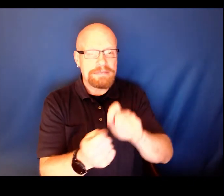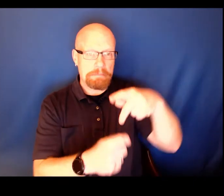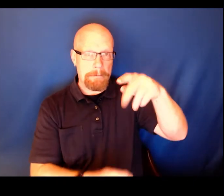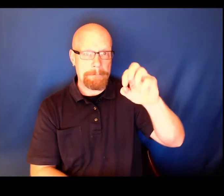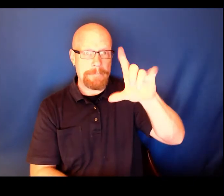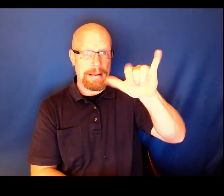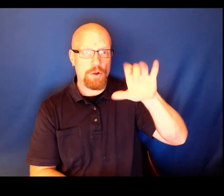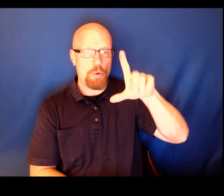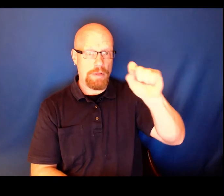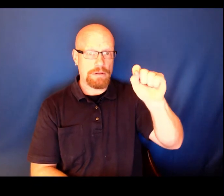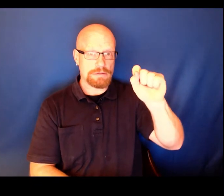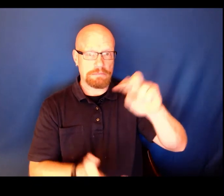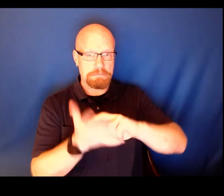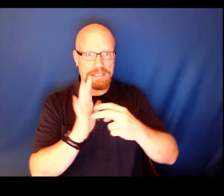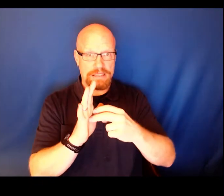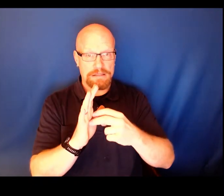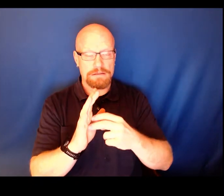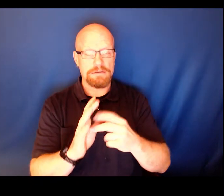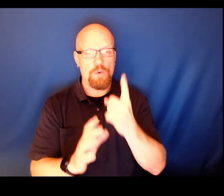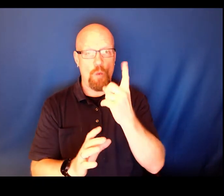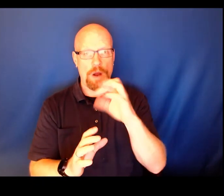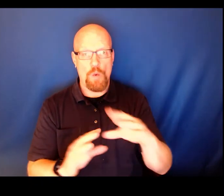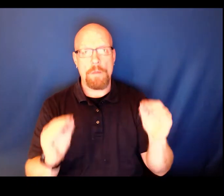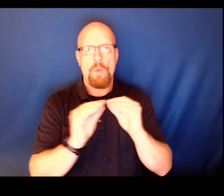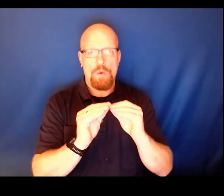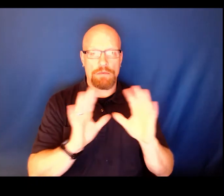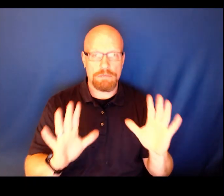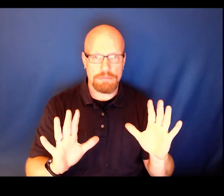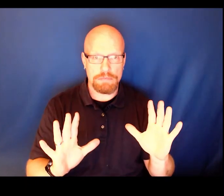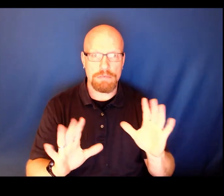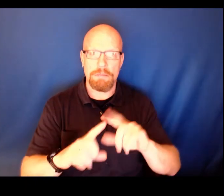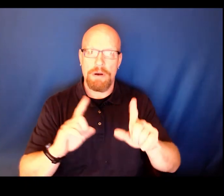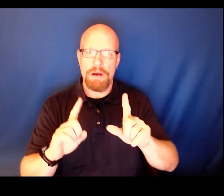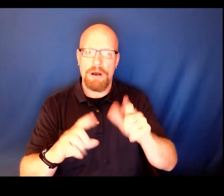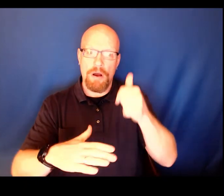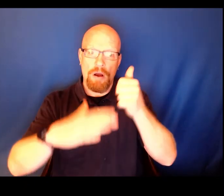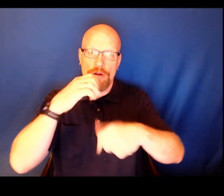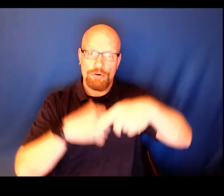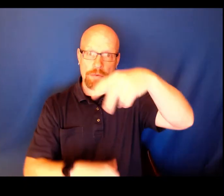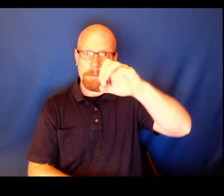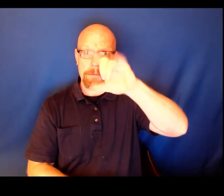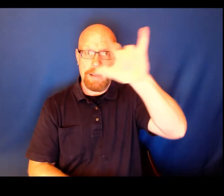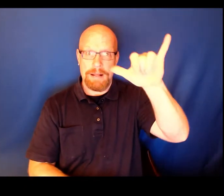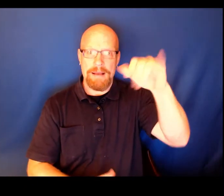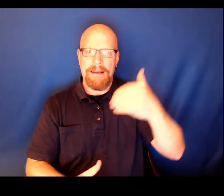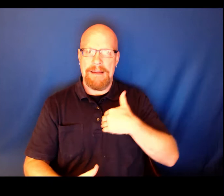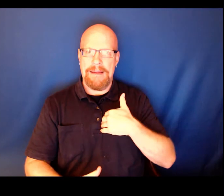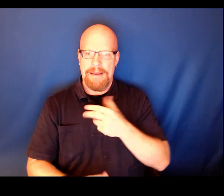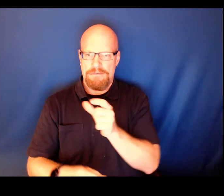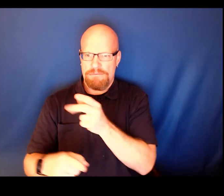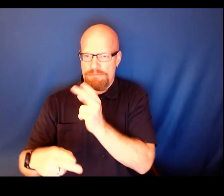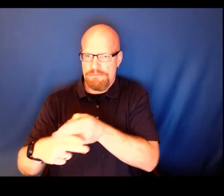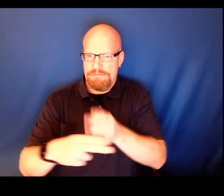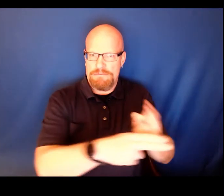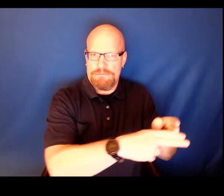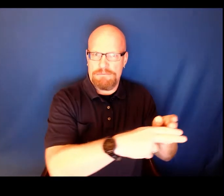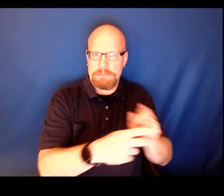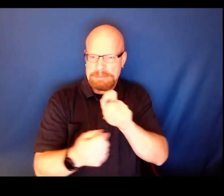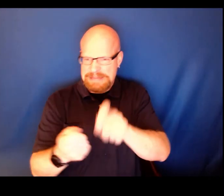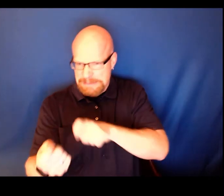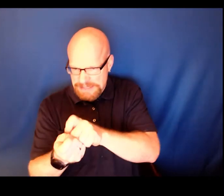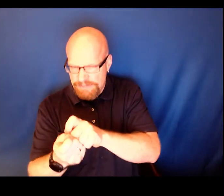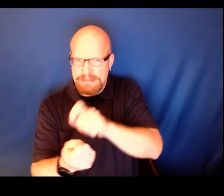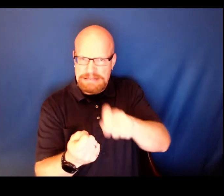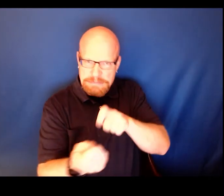Now, we're going to just name specific types of polynomials. Polynomial is one or more. Now,